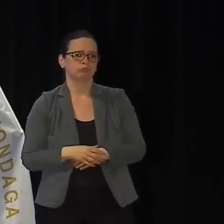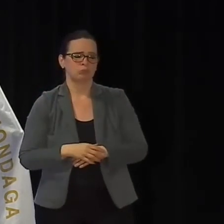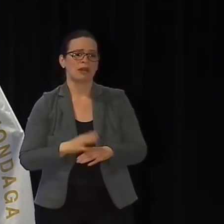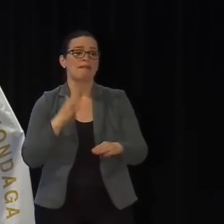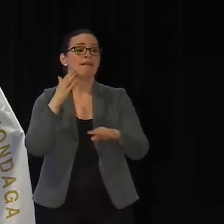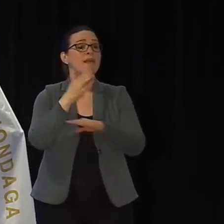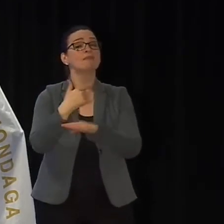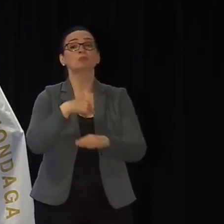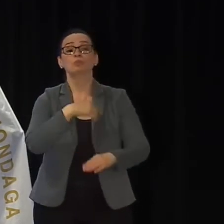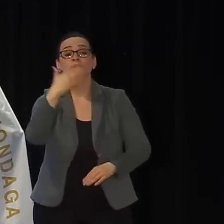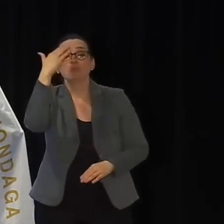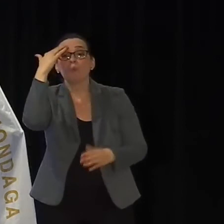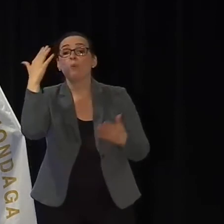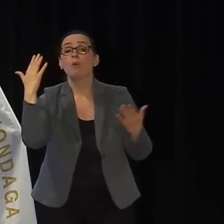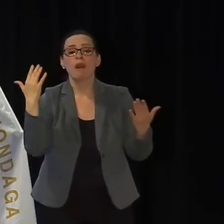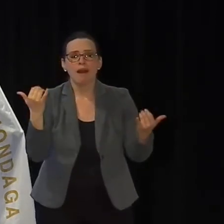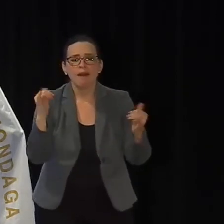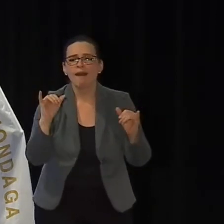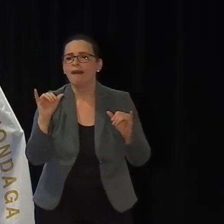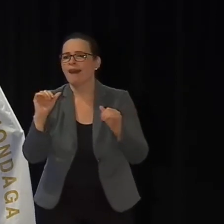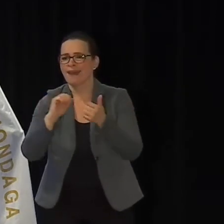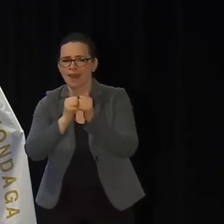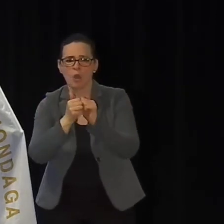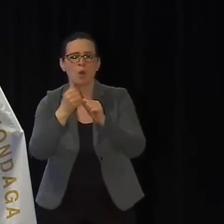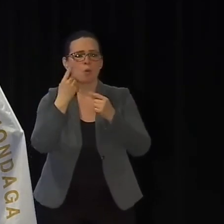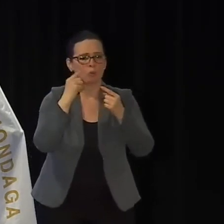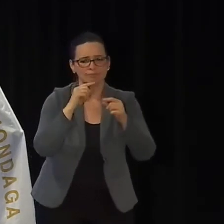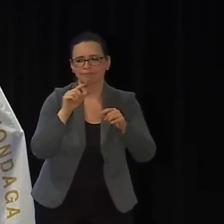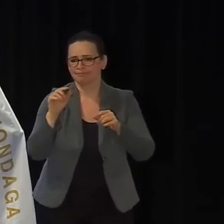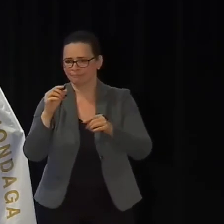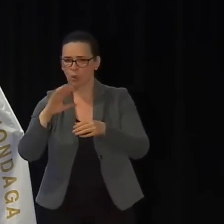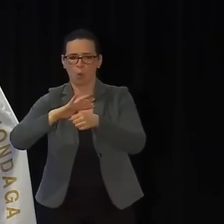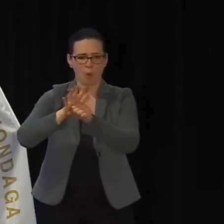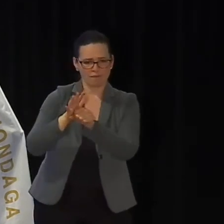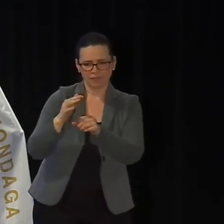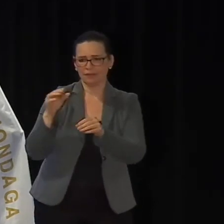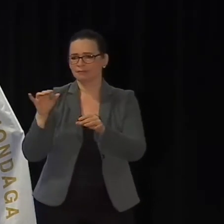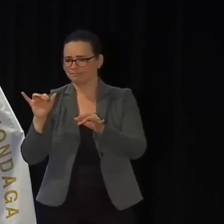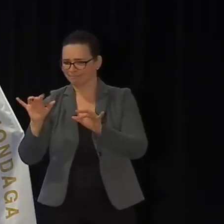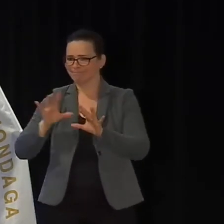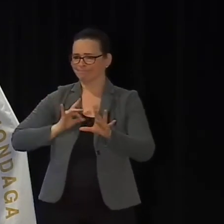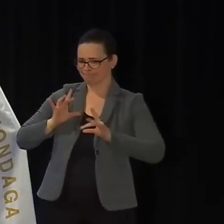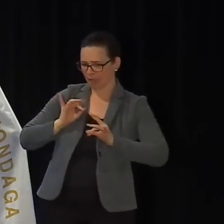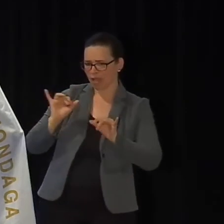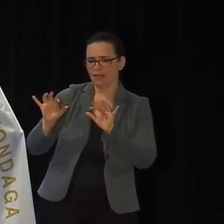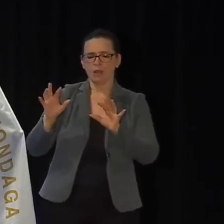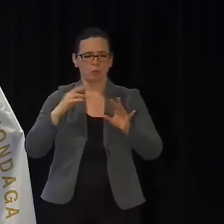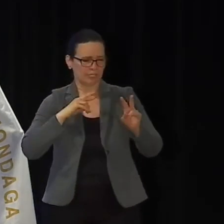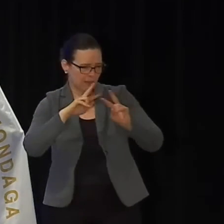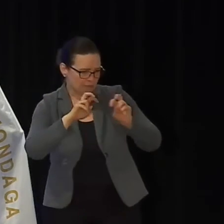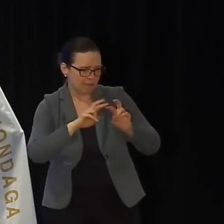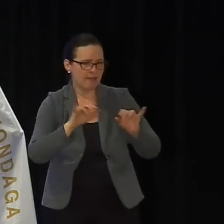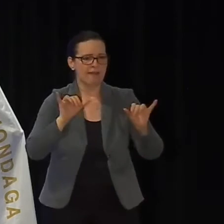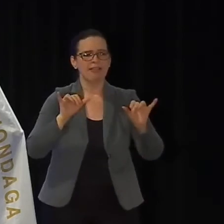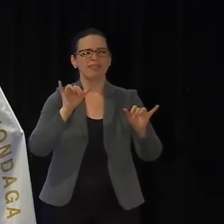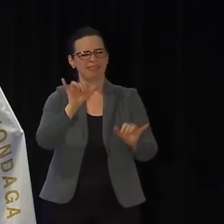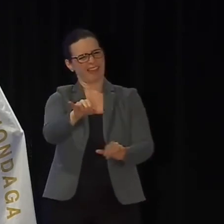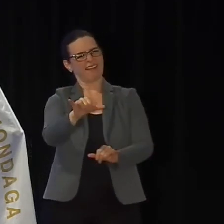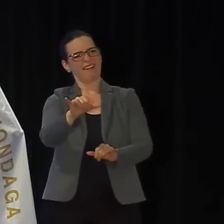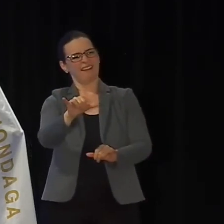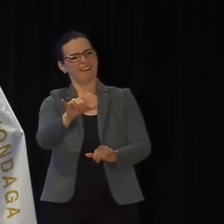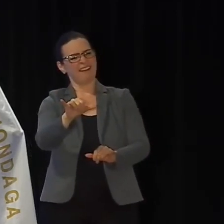know there's a lot of gatherings over the last week, right, with different sporting venues. So I just, this is the